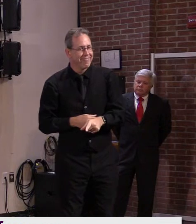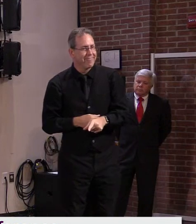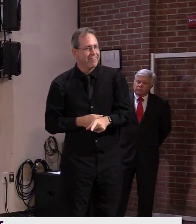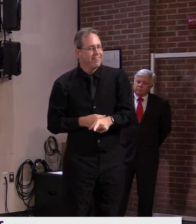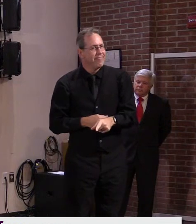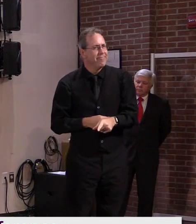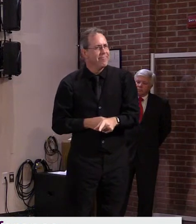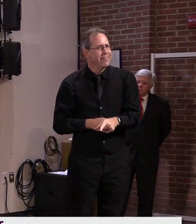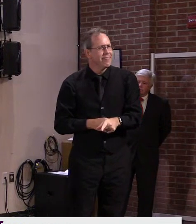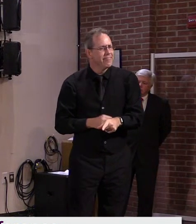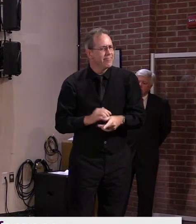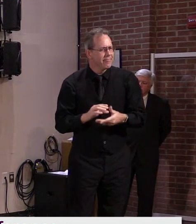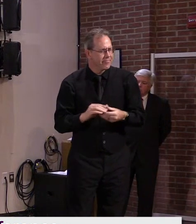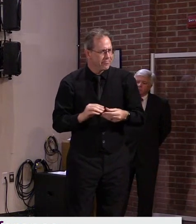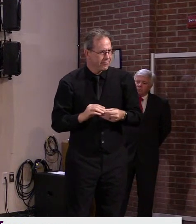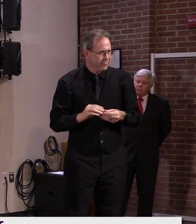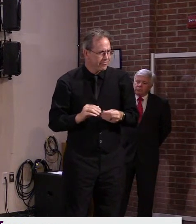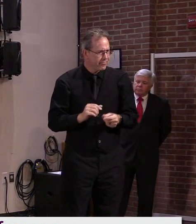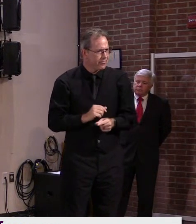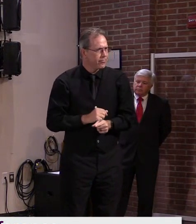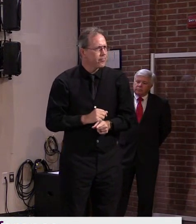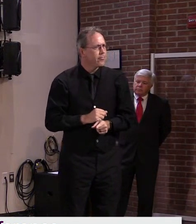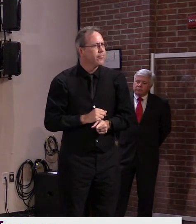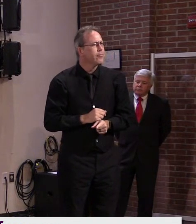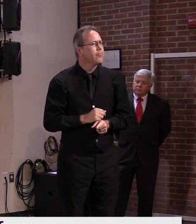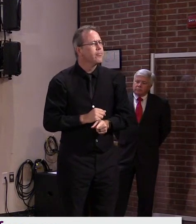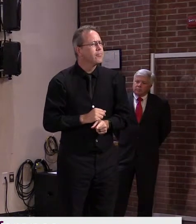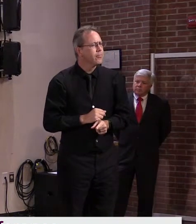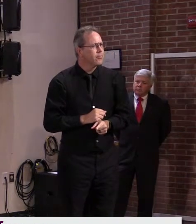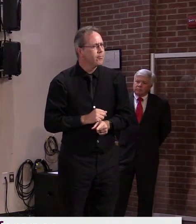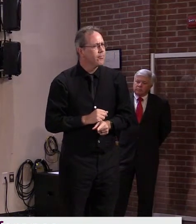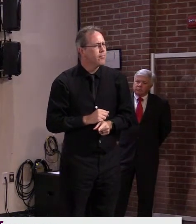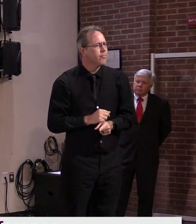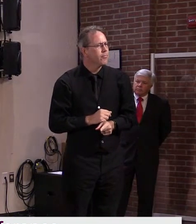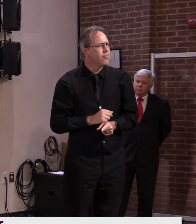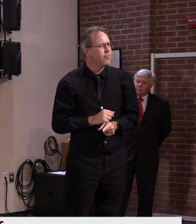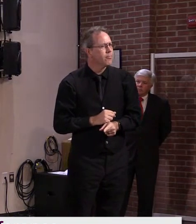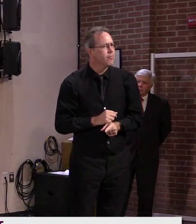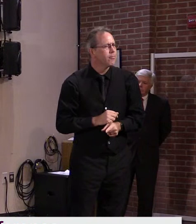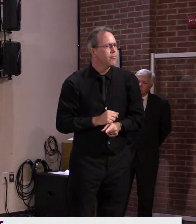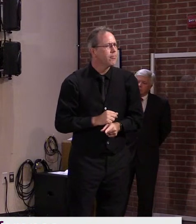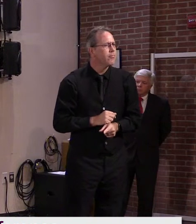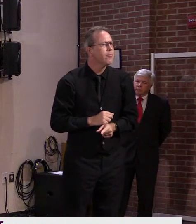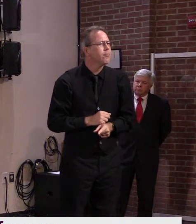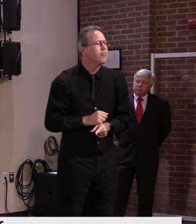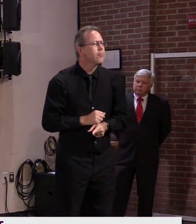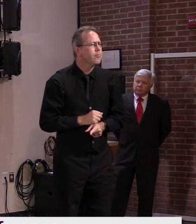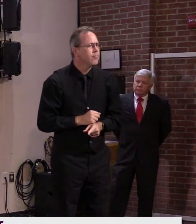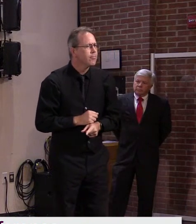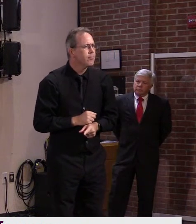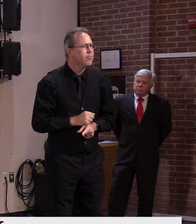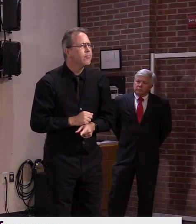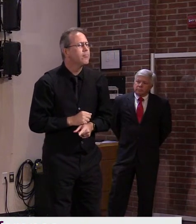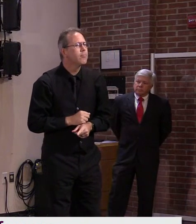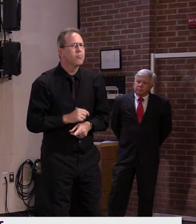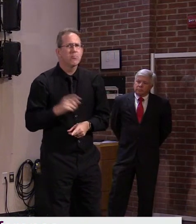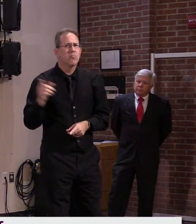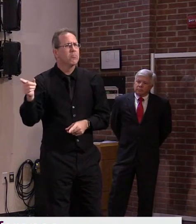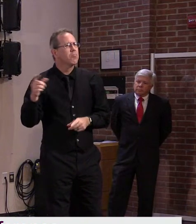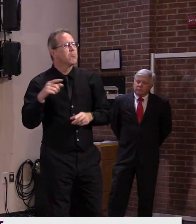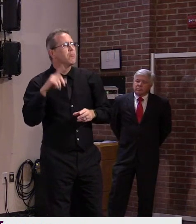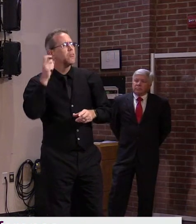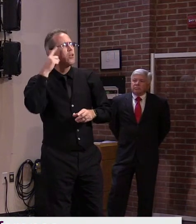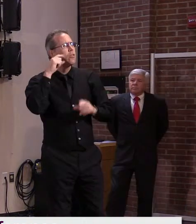been in place for a couple of weeks. Have there been any state workers who refused to comply, and what have been